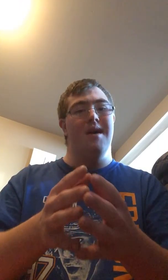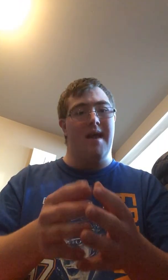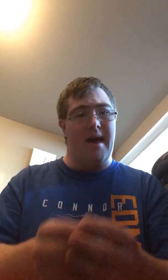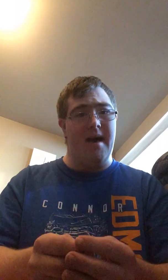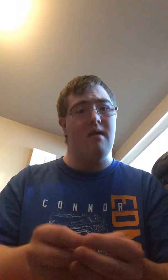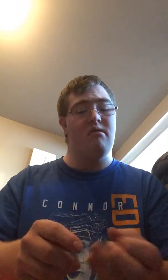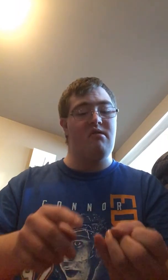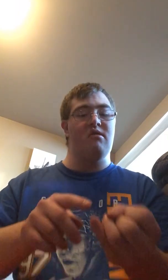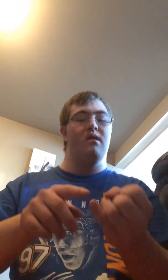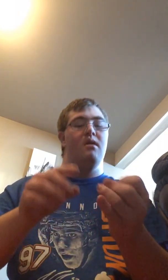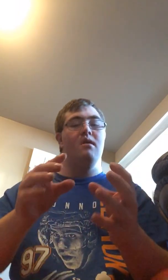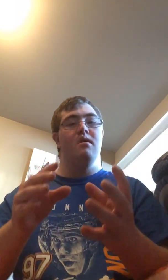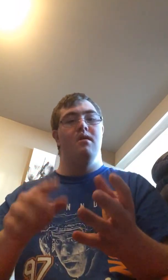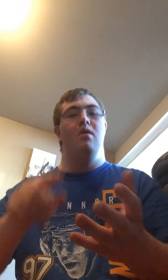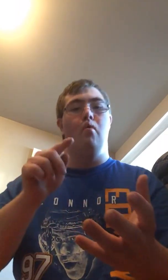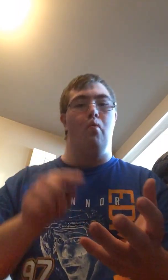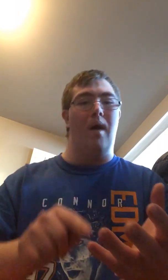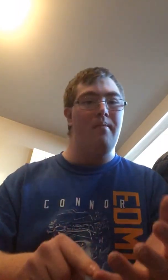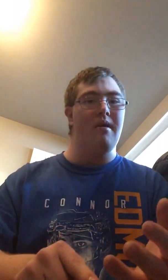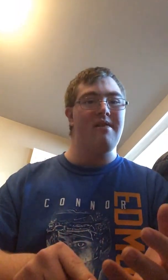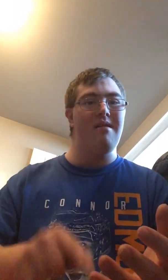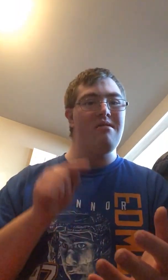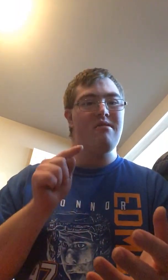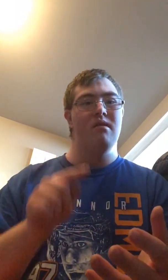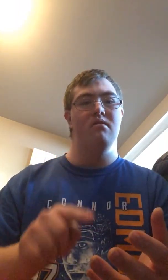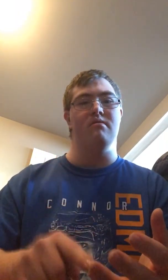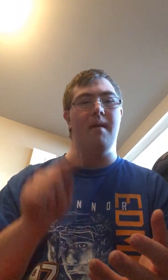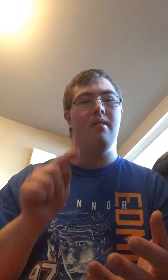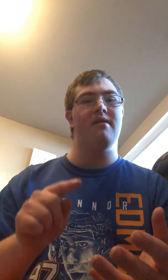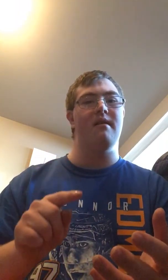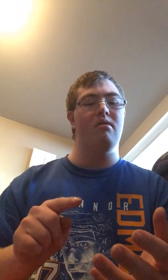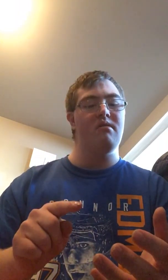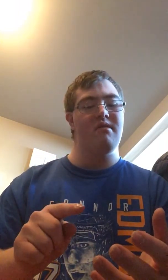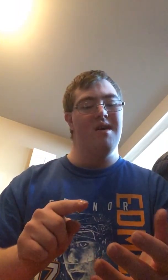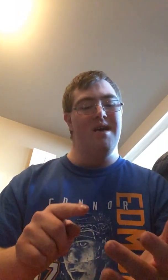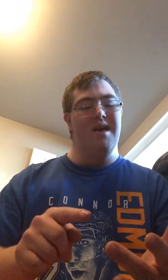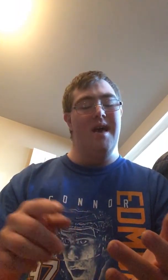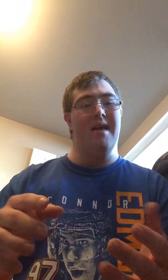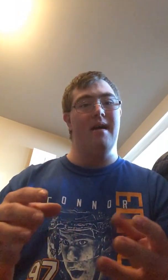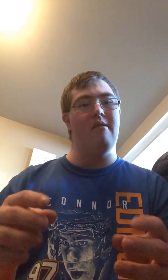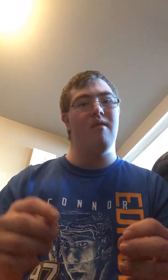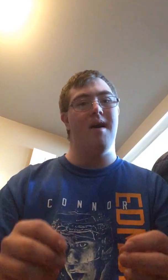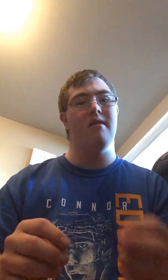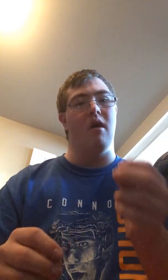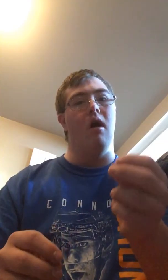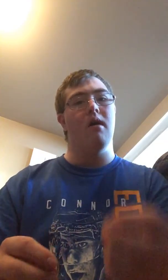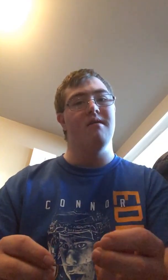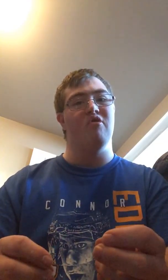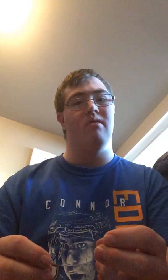has white blood cells, red blood cells, and it also has oxygen